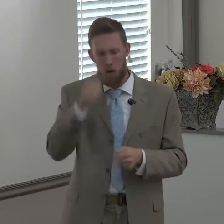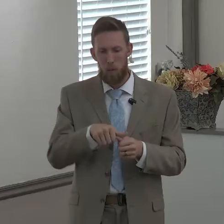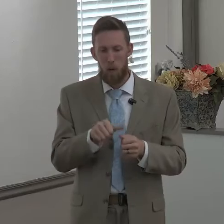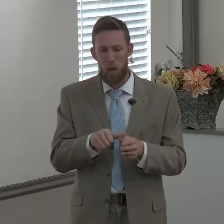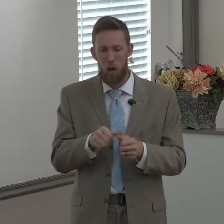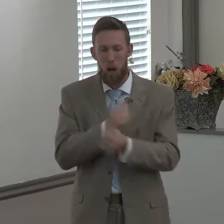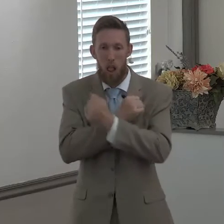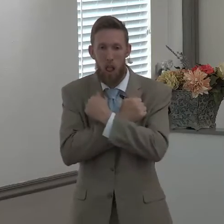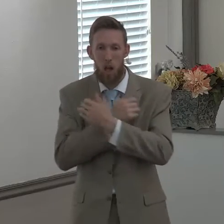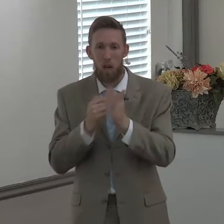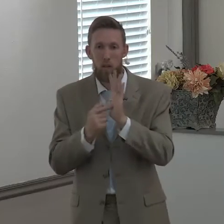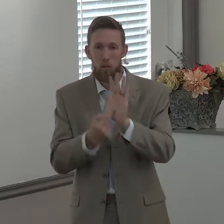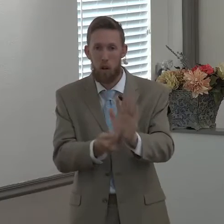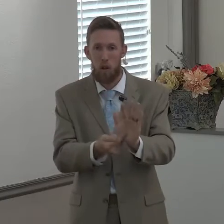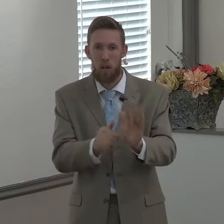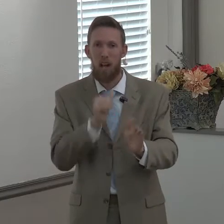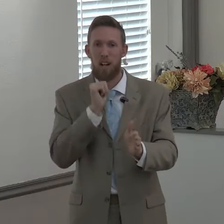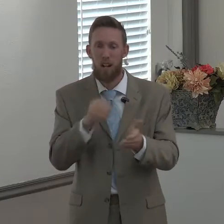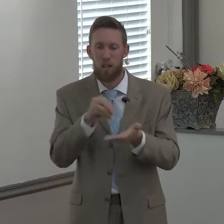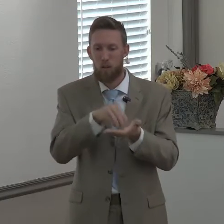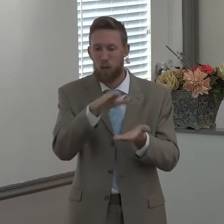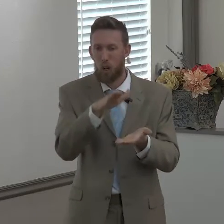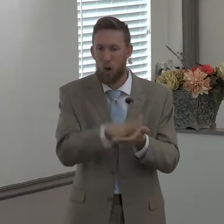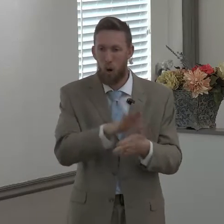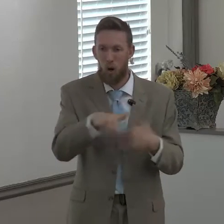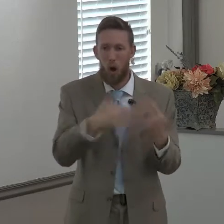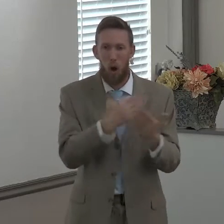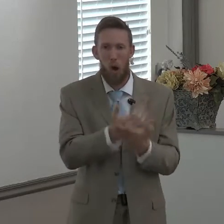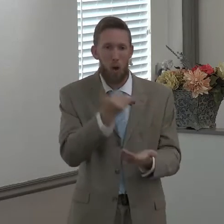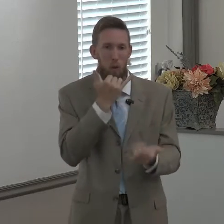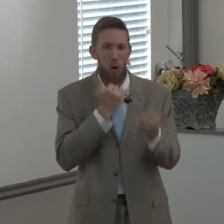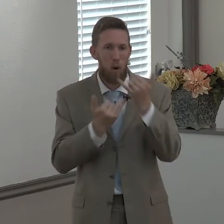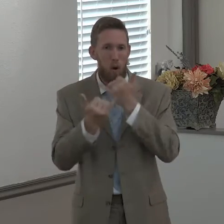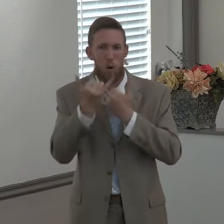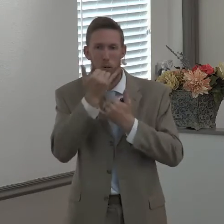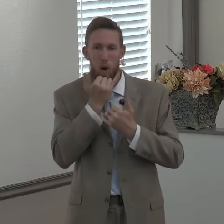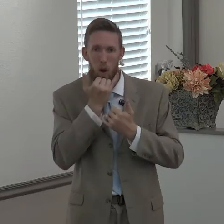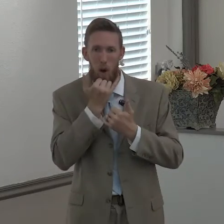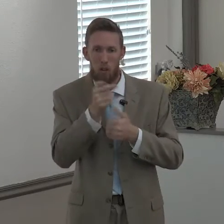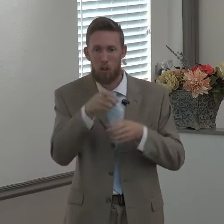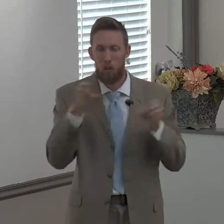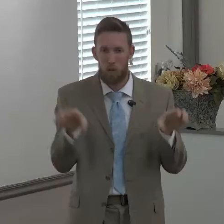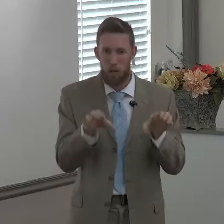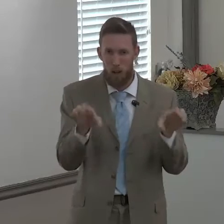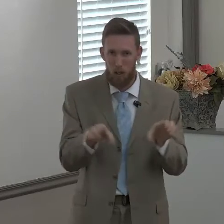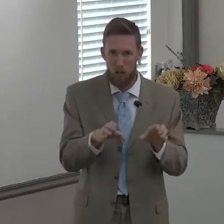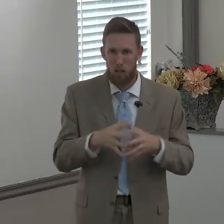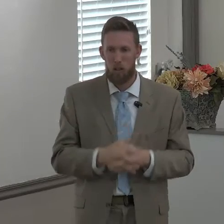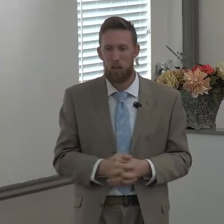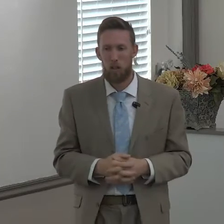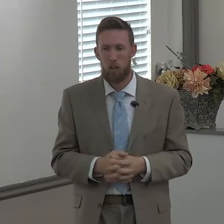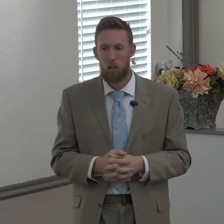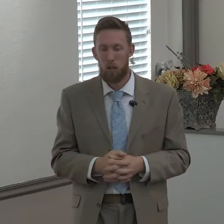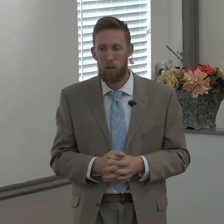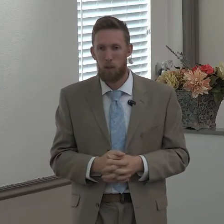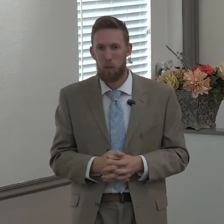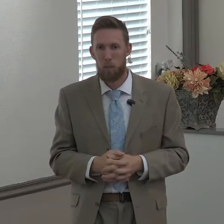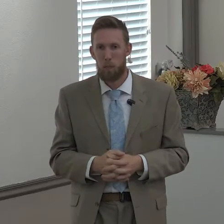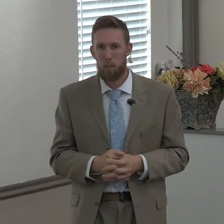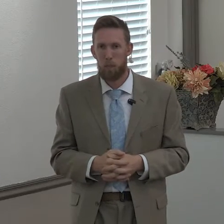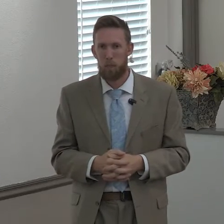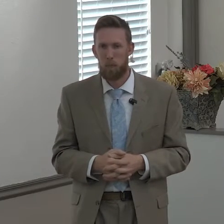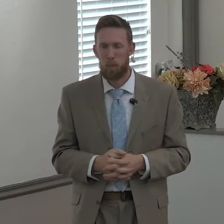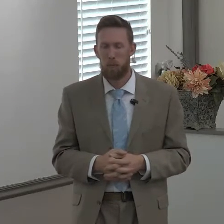And sacrificial love makes that possible. Sacrificial love, now listen, you ought to write this down. Sacrificial